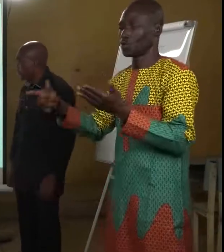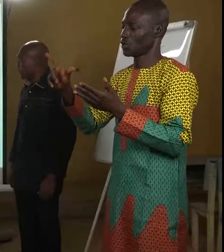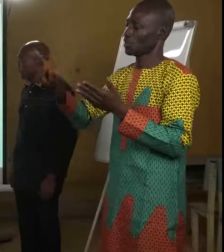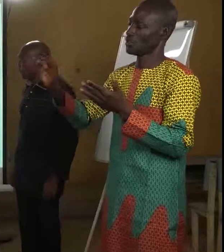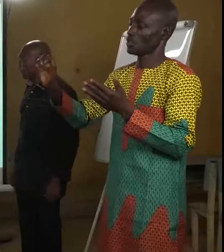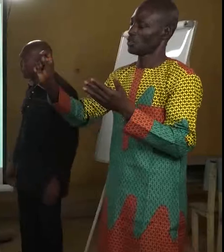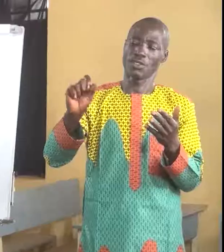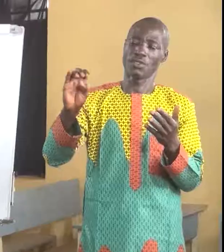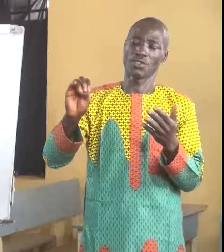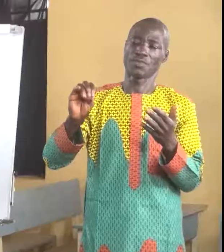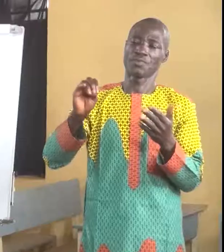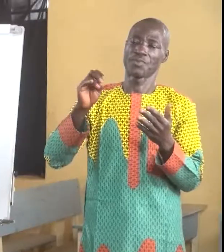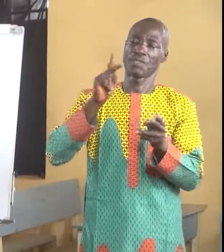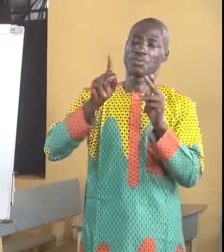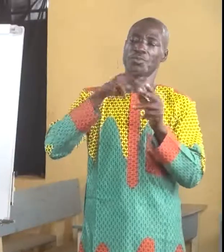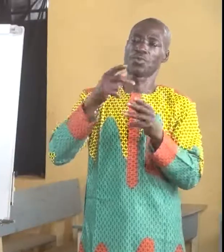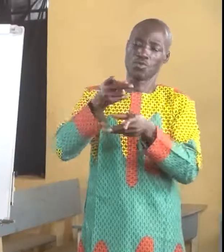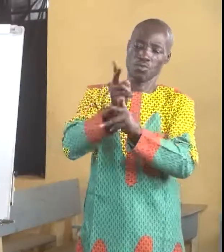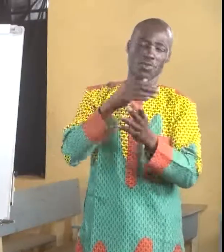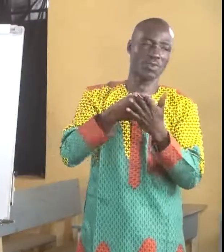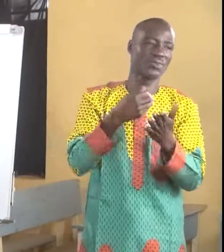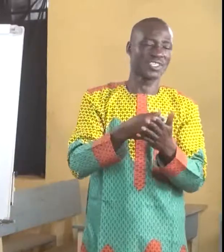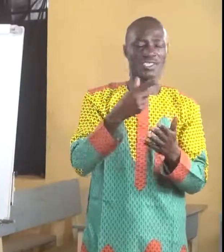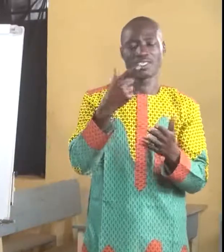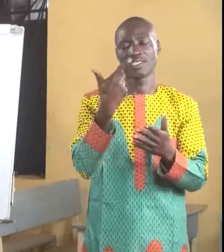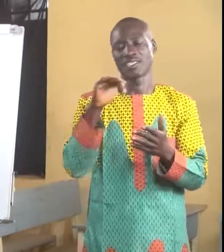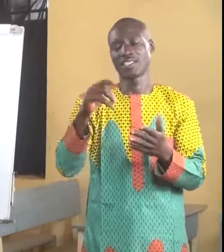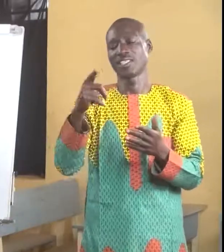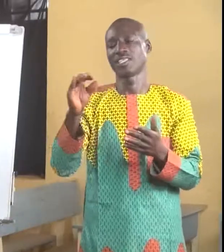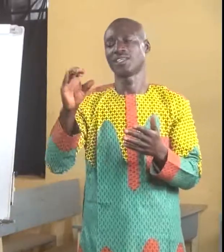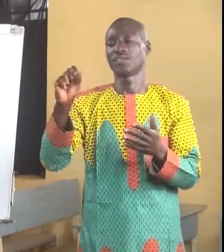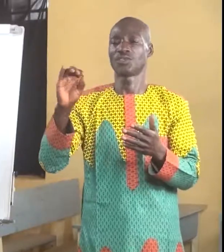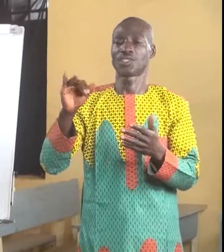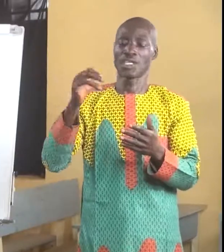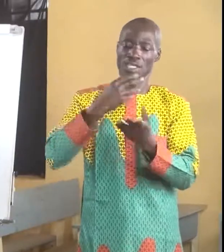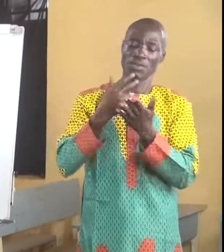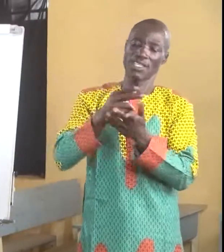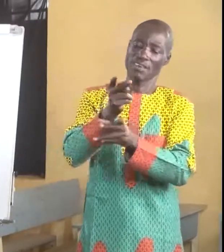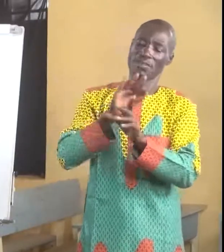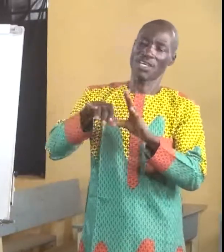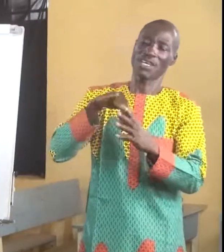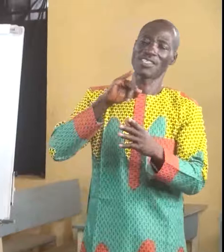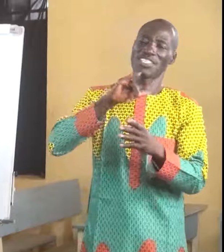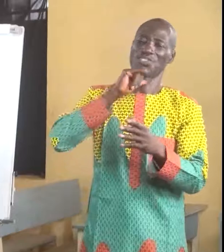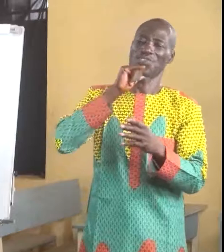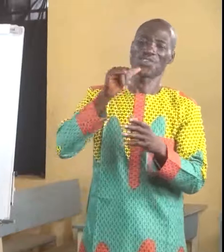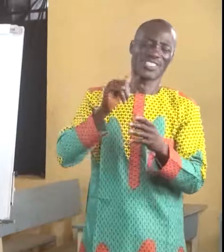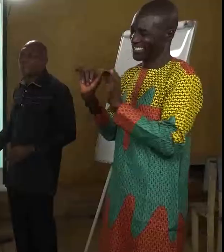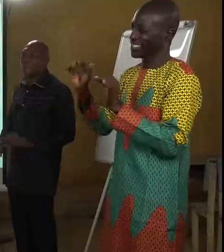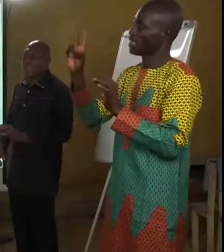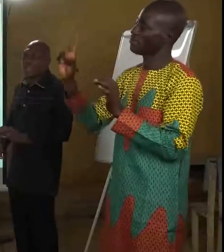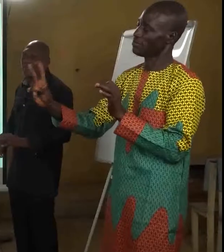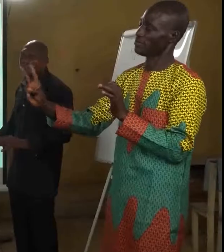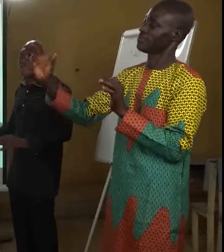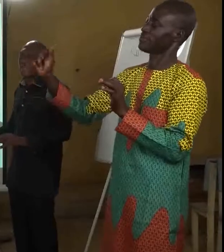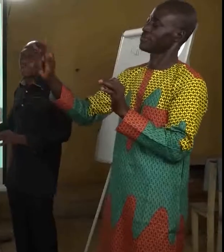creditors lose. The creditor, that's the people that borrow money to people, they lose because that money they have borrowed out is no longer the same value. When they